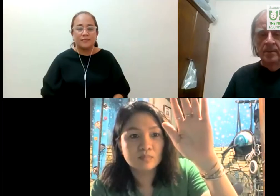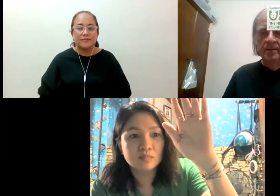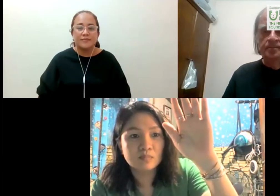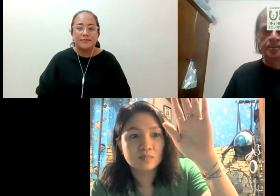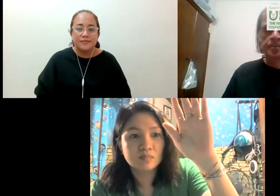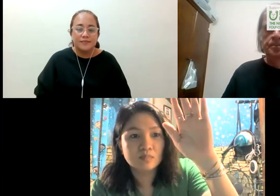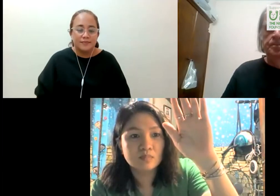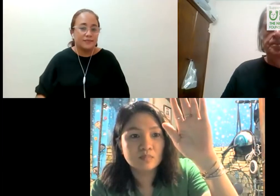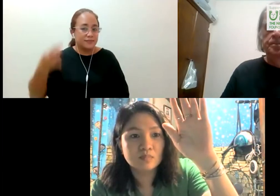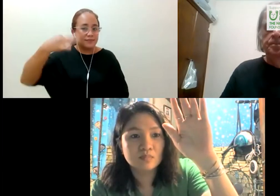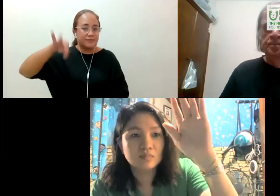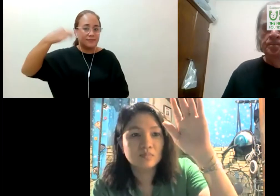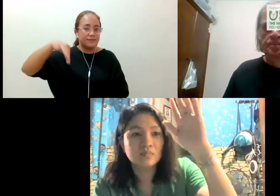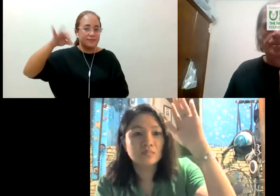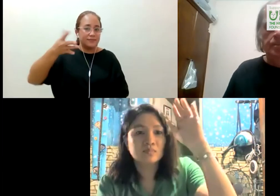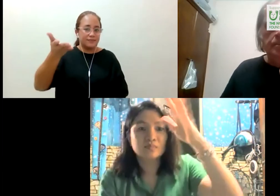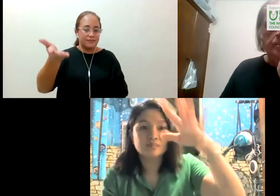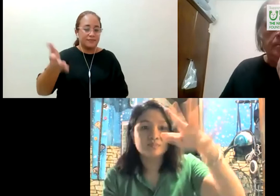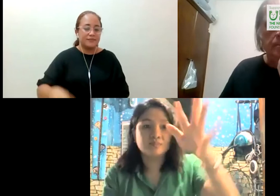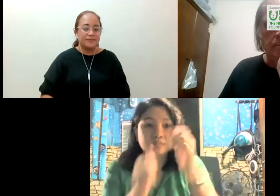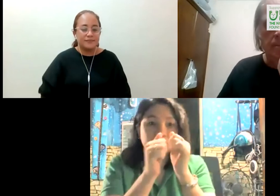Yes, Ming.